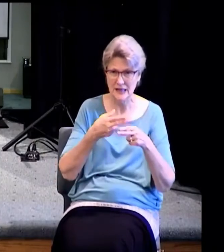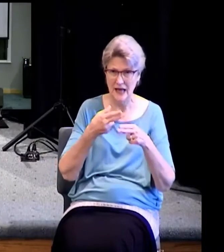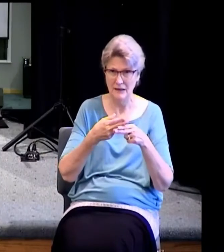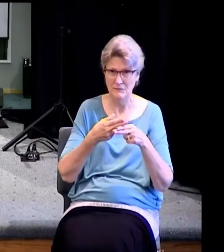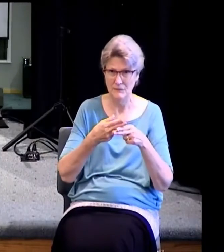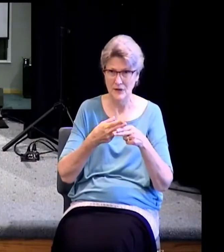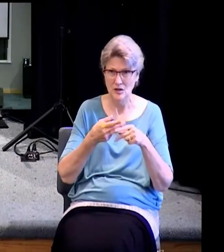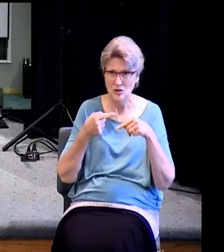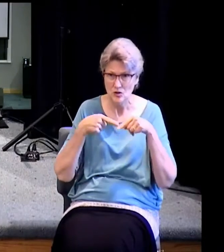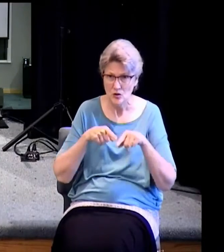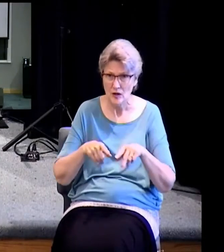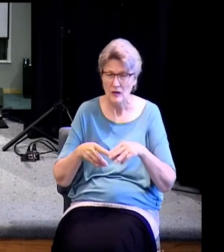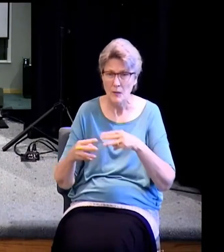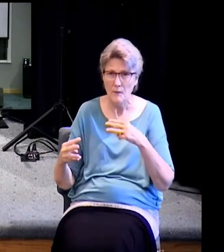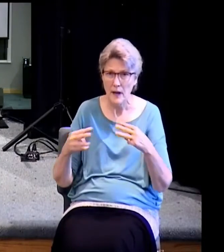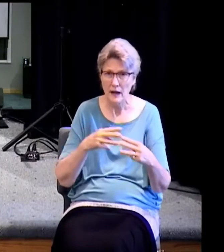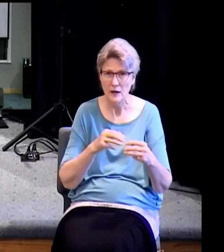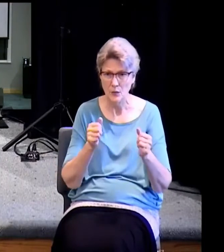hands?